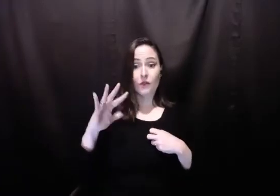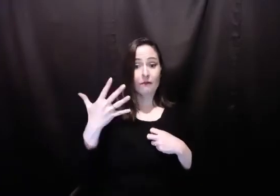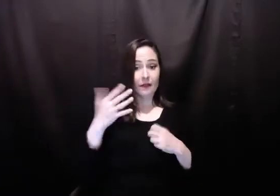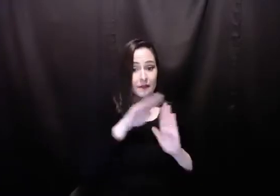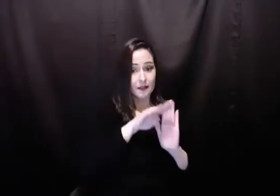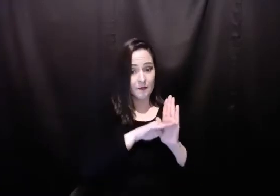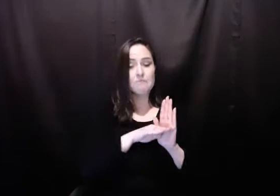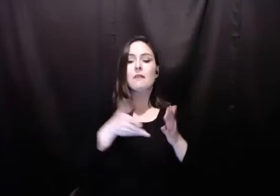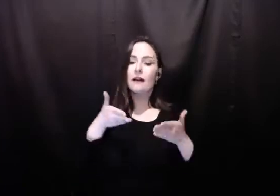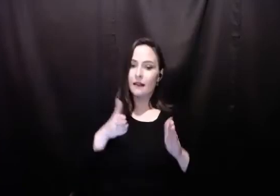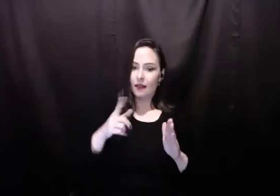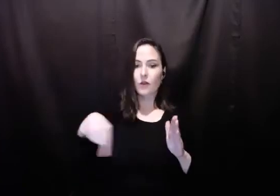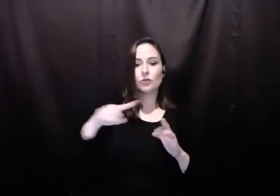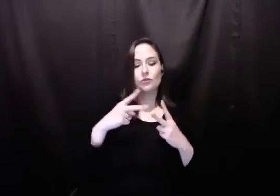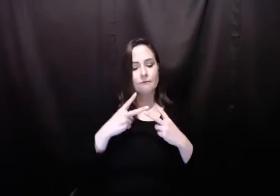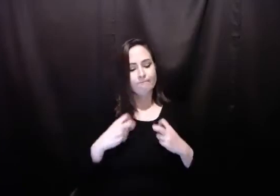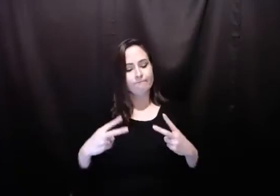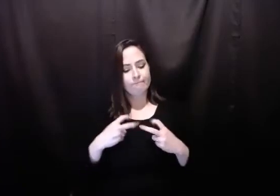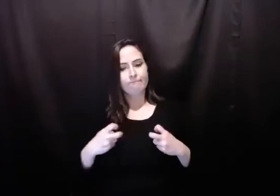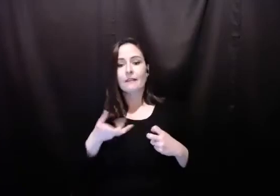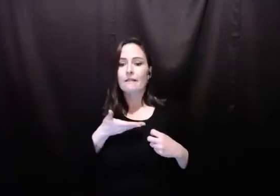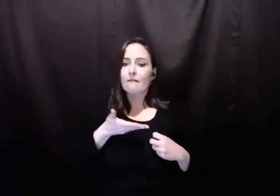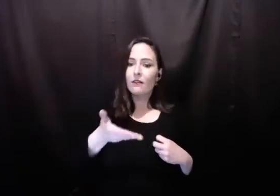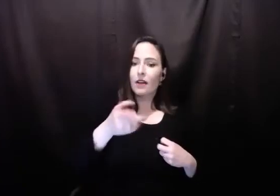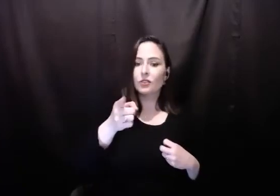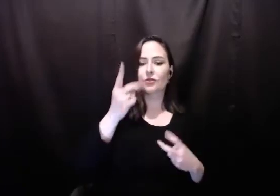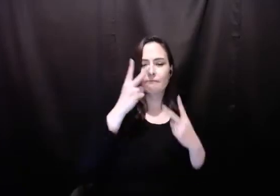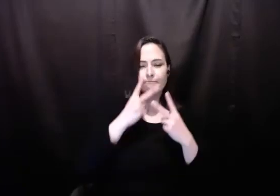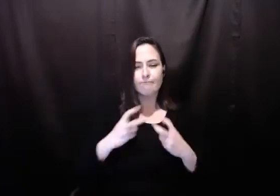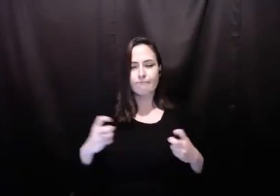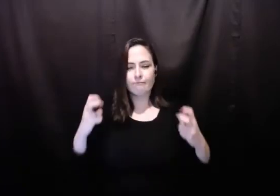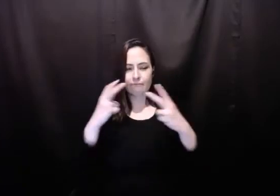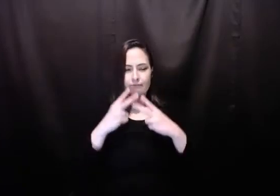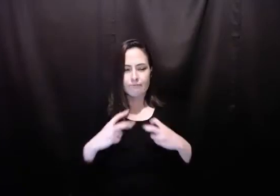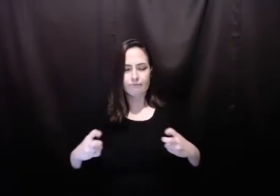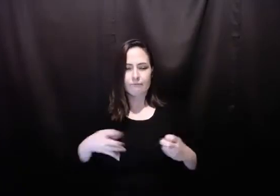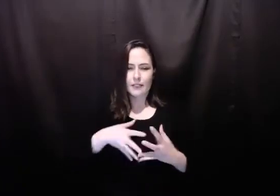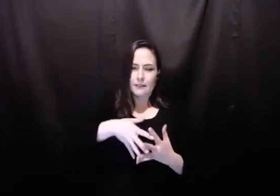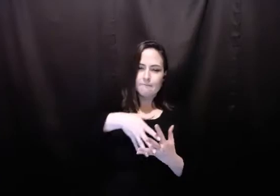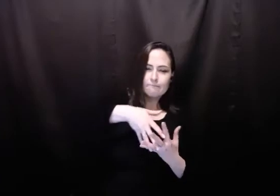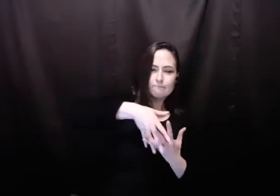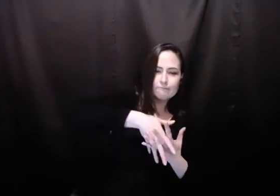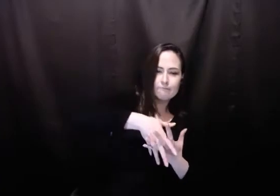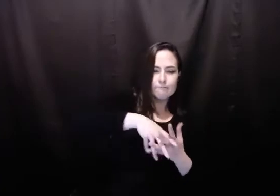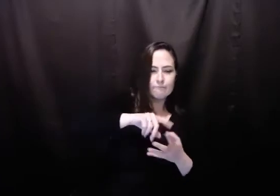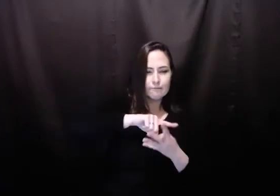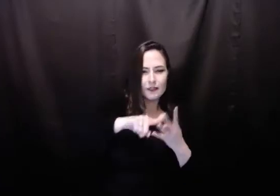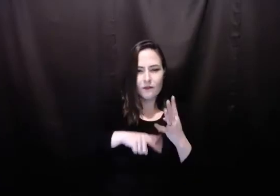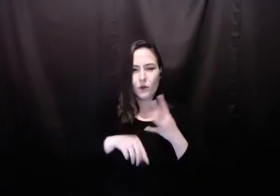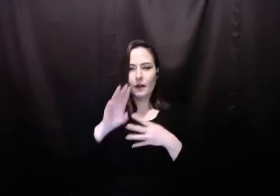those 4 M's that we talk about in Al-Anon: mothering, manipulating, martyrdom,